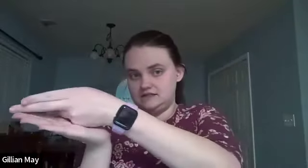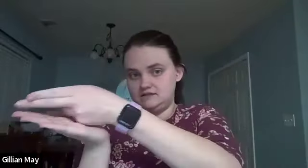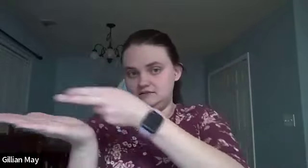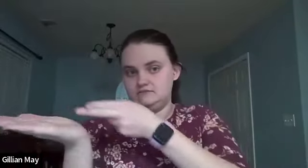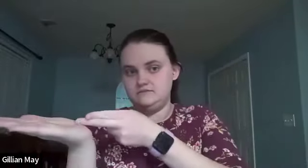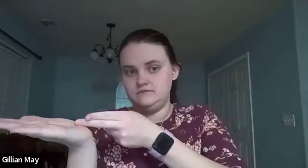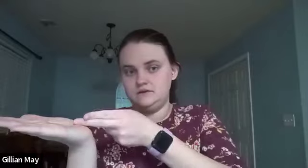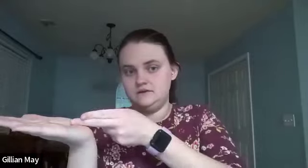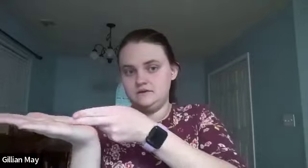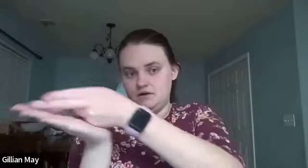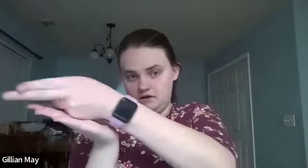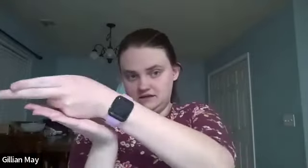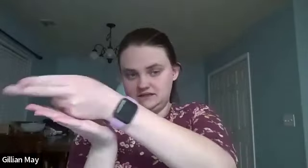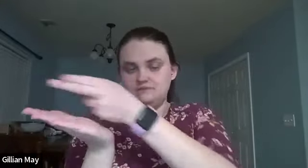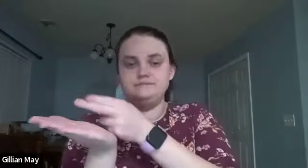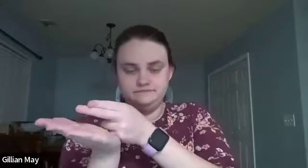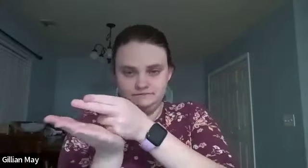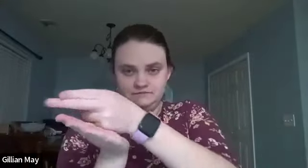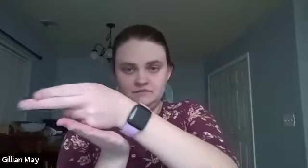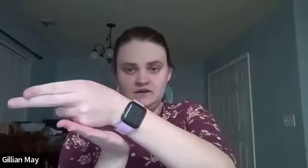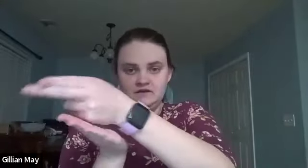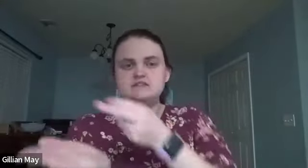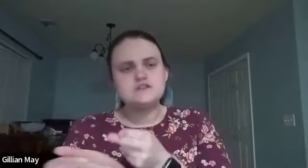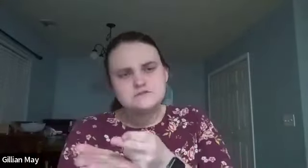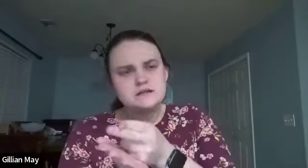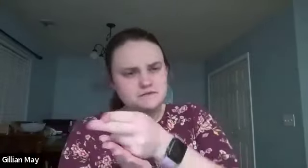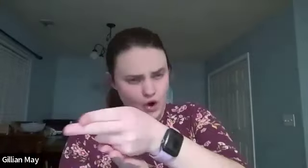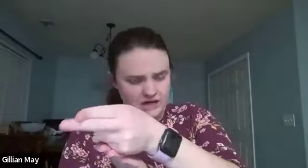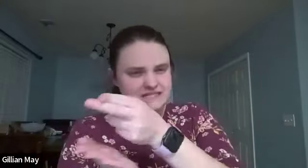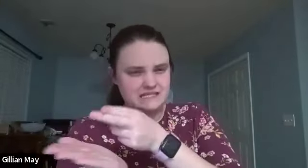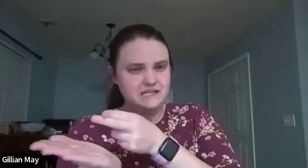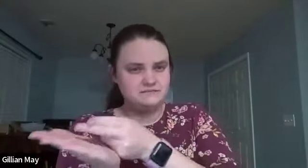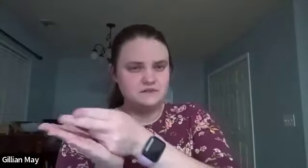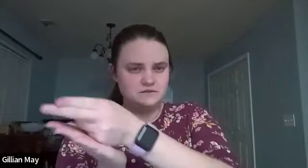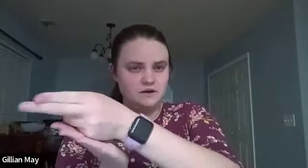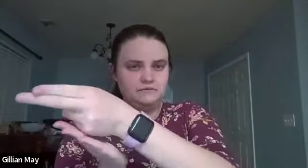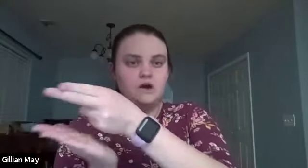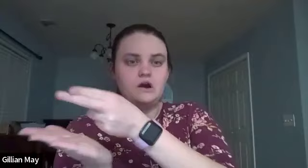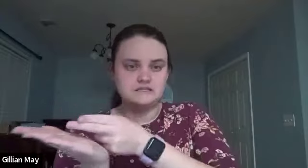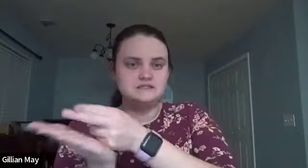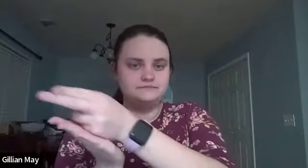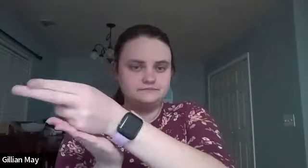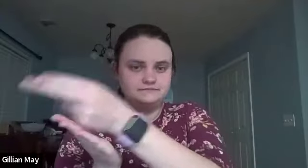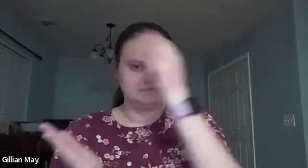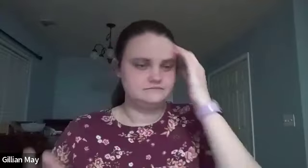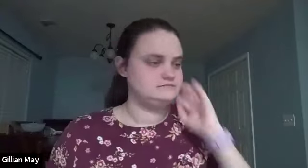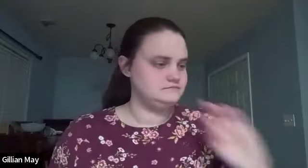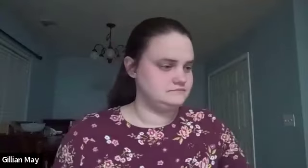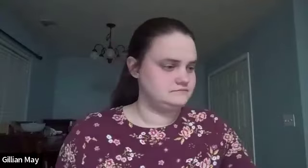Honest. Honest. This is also for honesty as well. Honest.